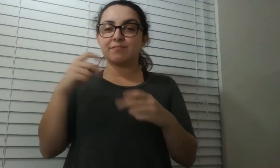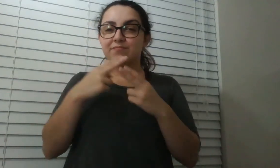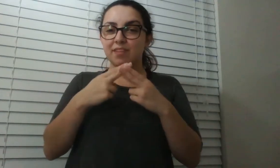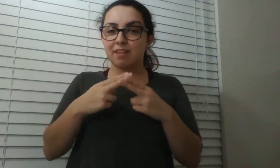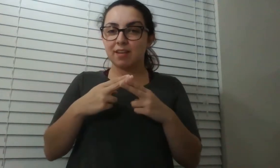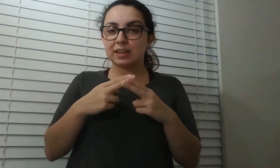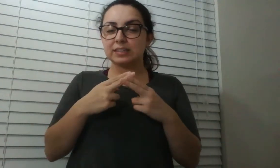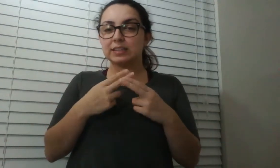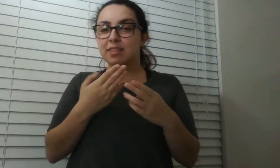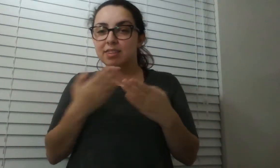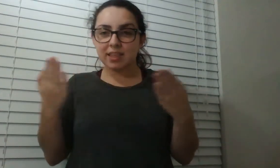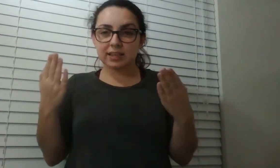found a place that does that near him.